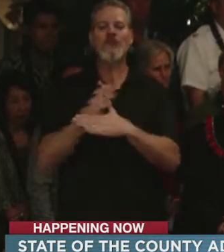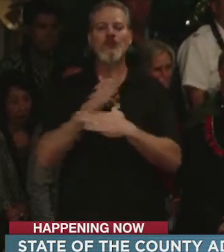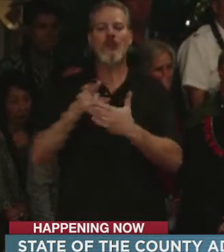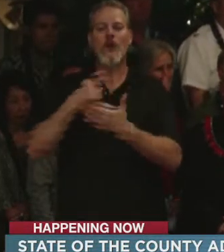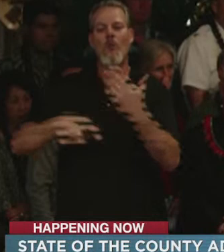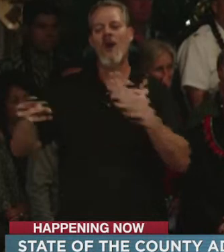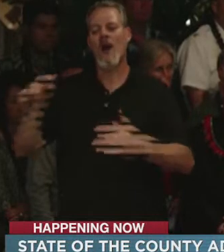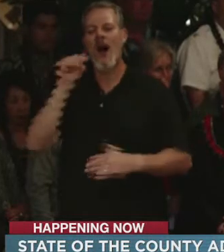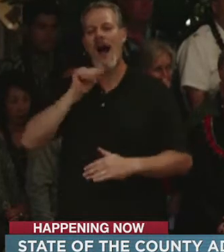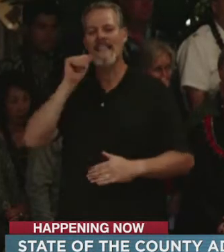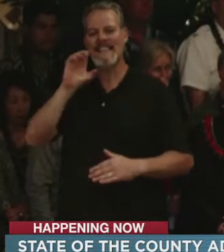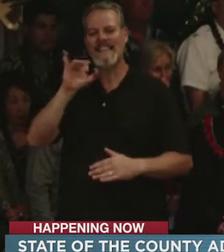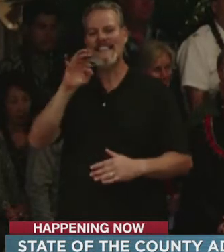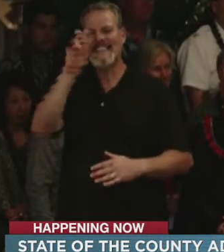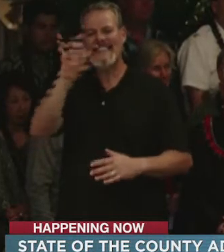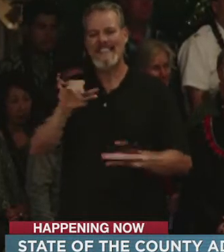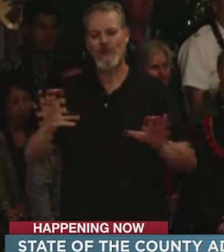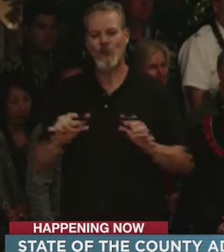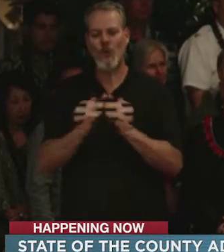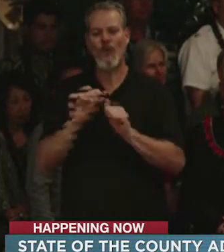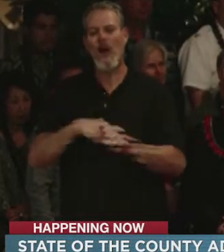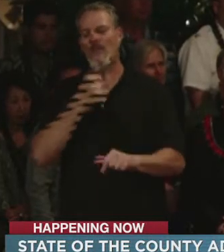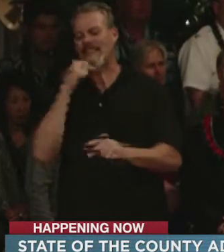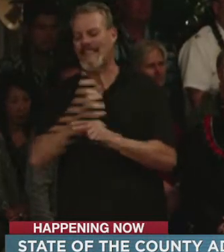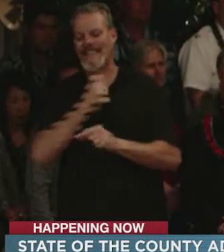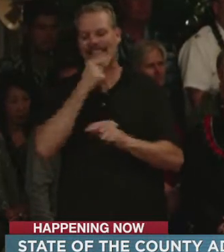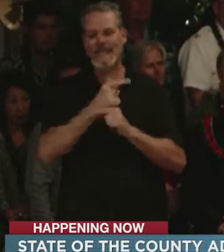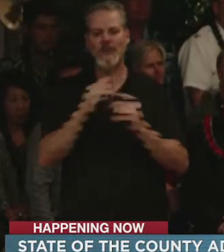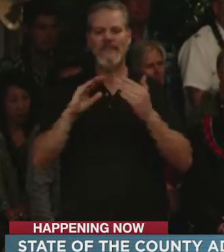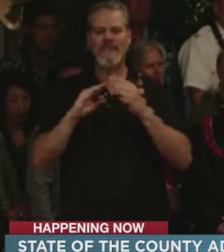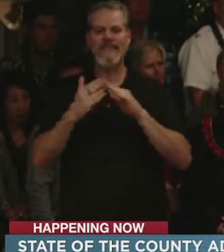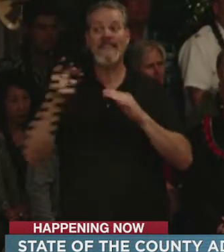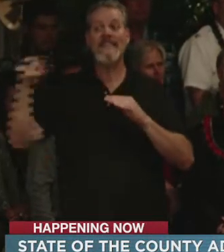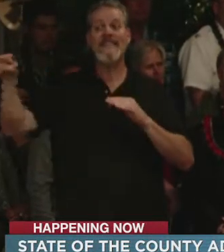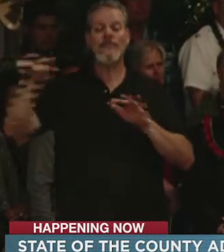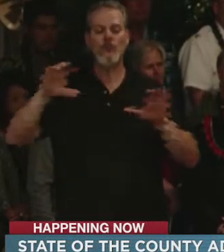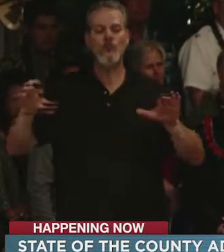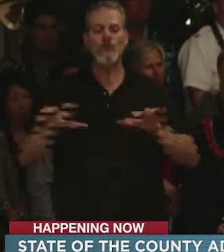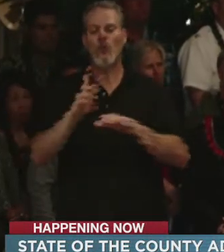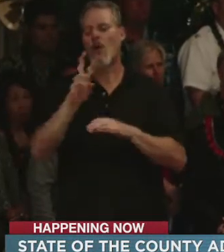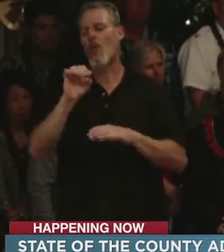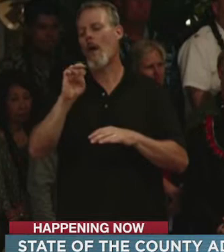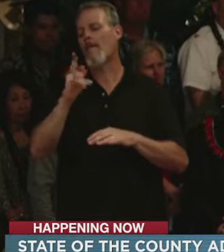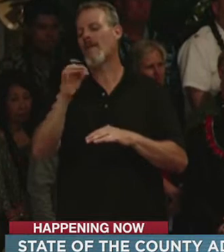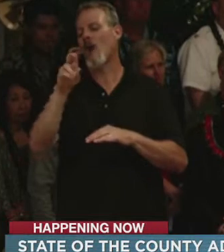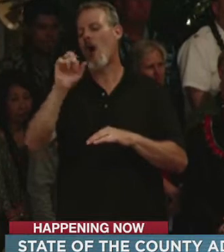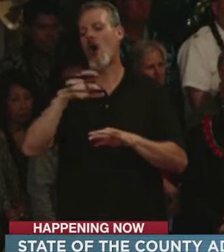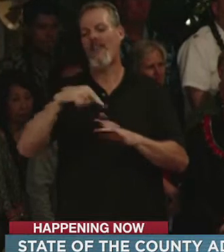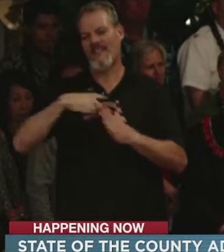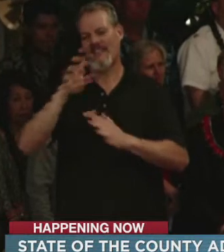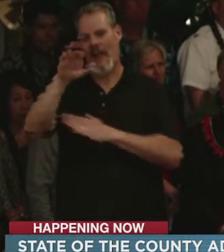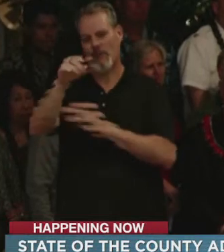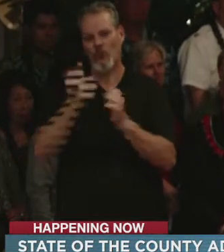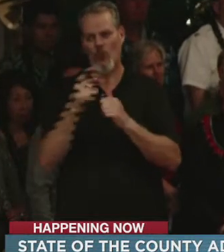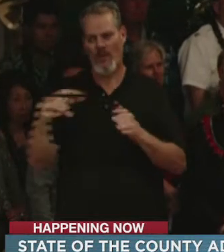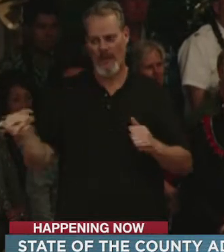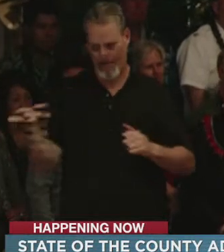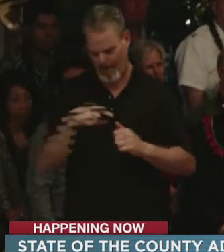Cindy's doing with our sister cities as we're doing a sustainable tourism webinar this afternoon with them.